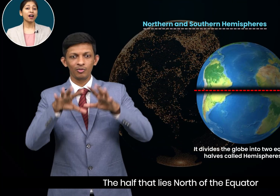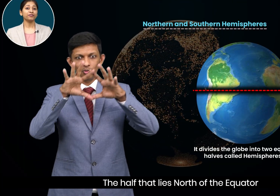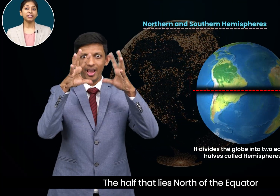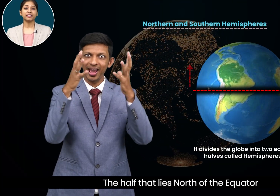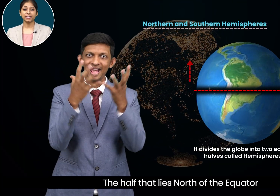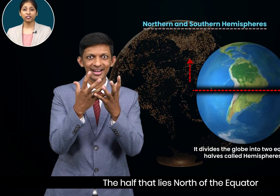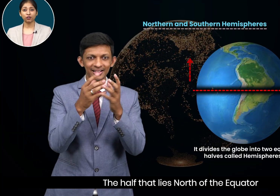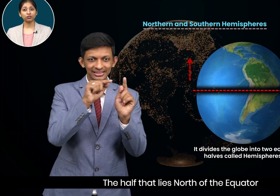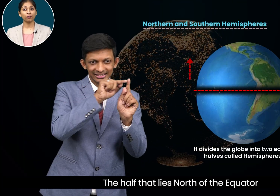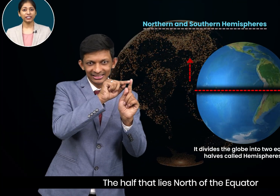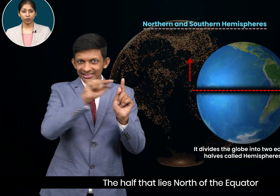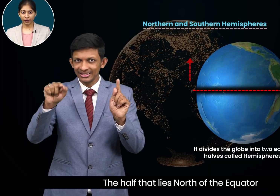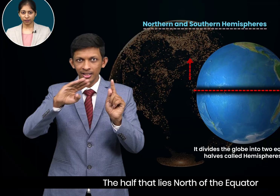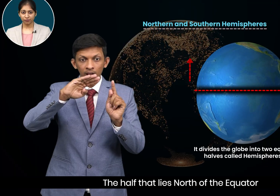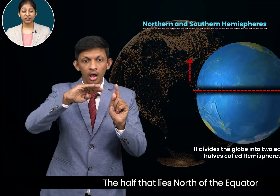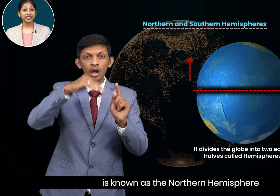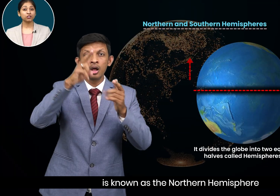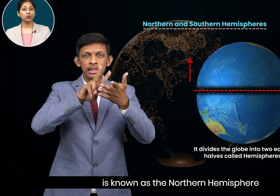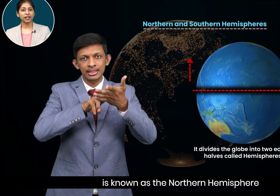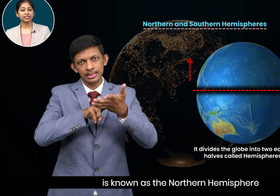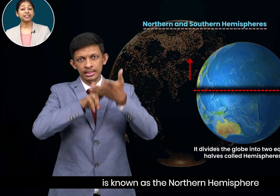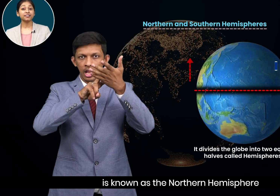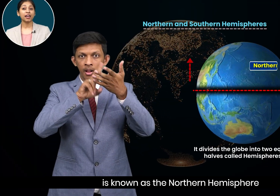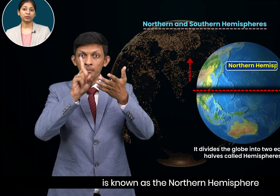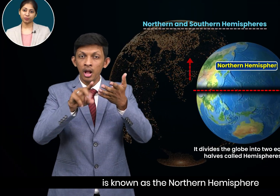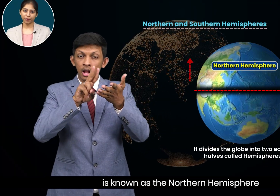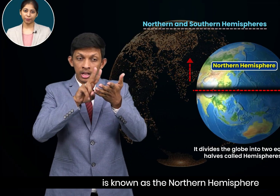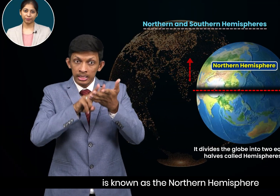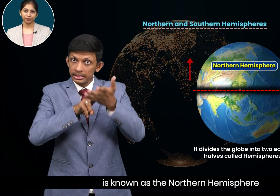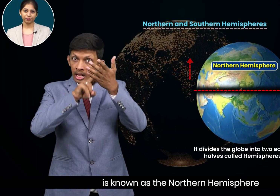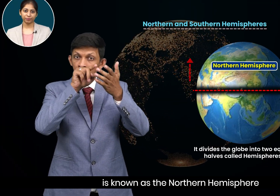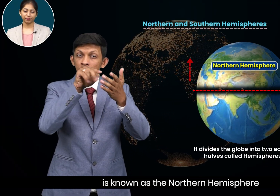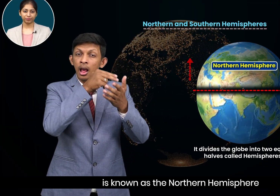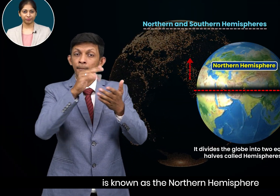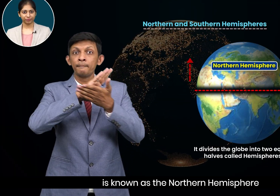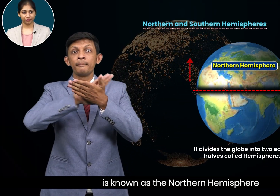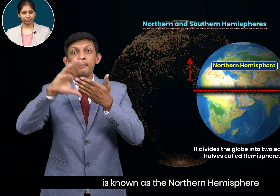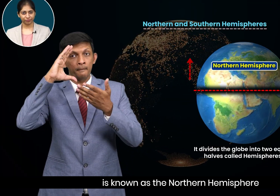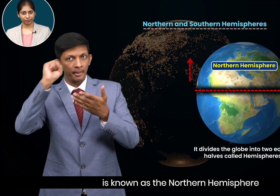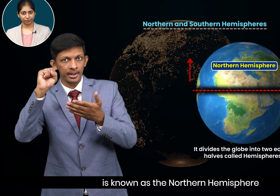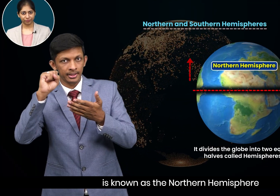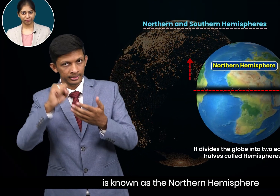The half that lies north of the equator is known as the northern hemisphere,